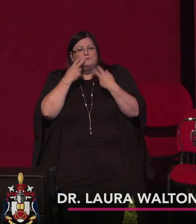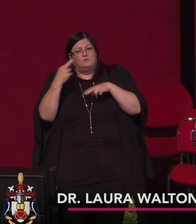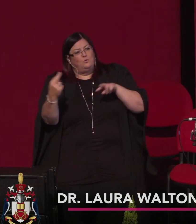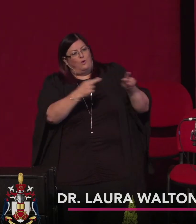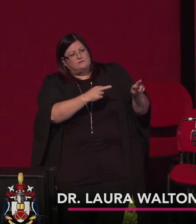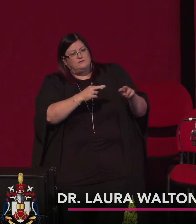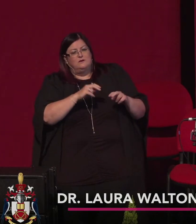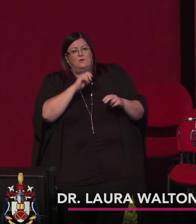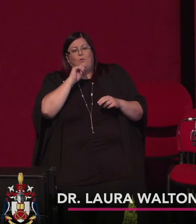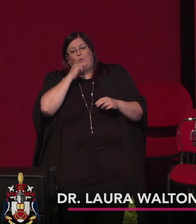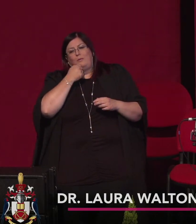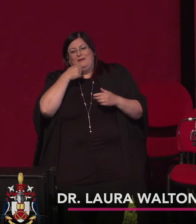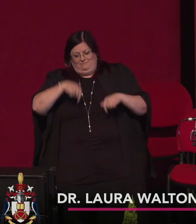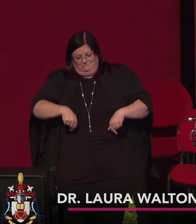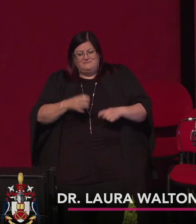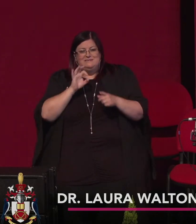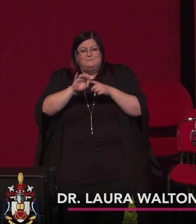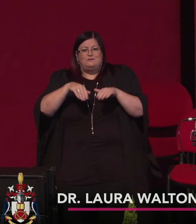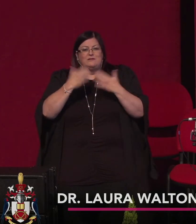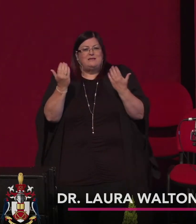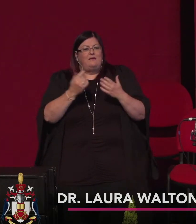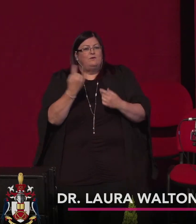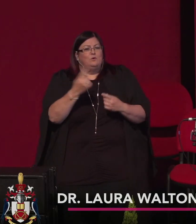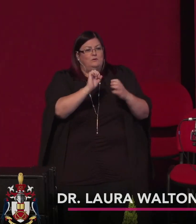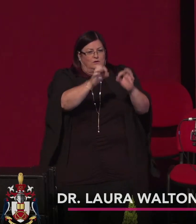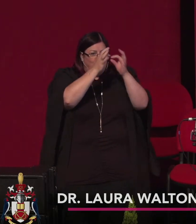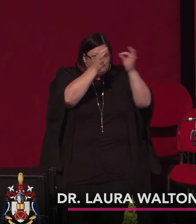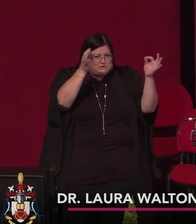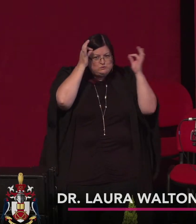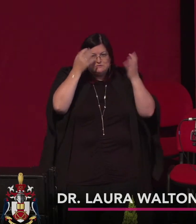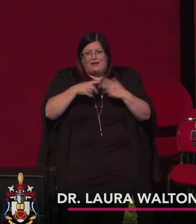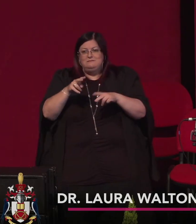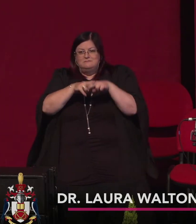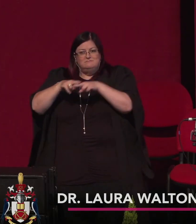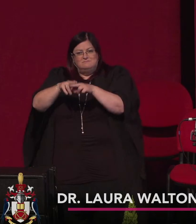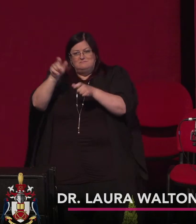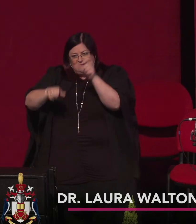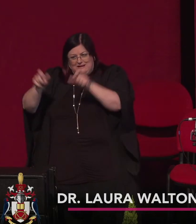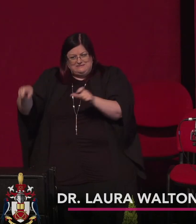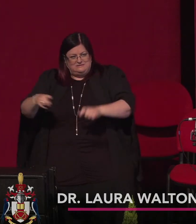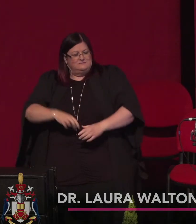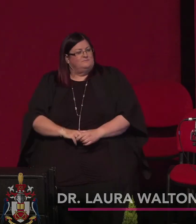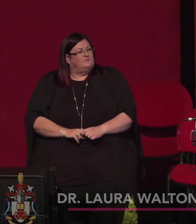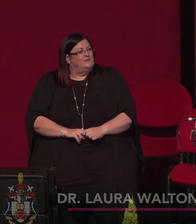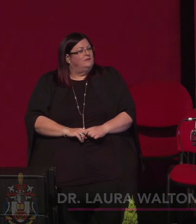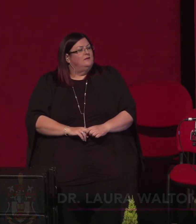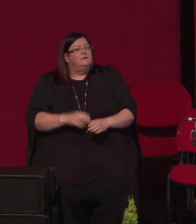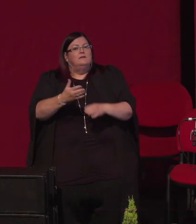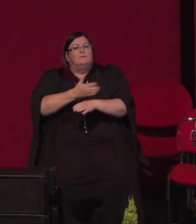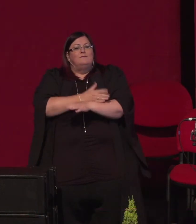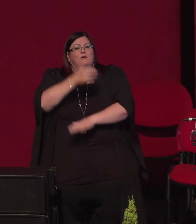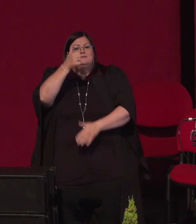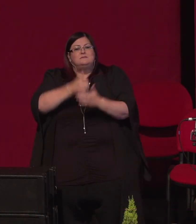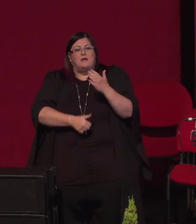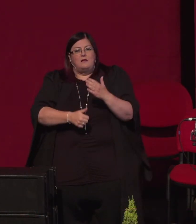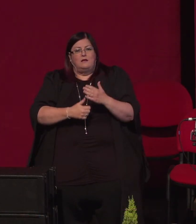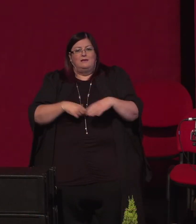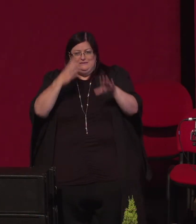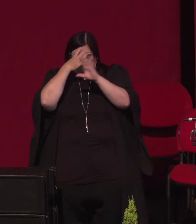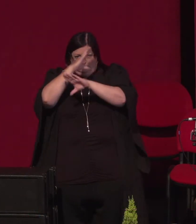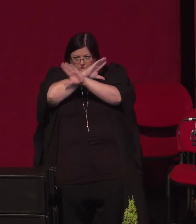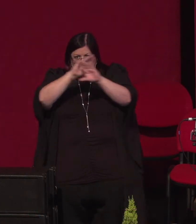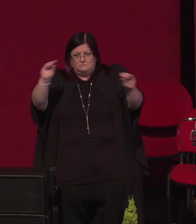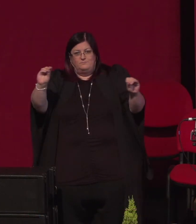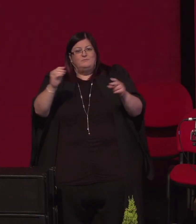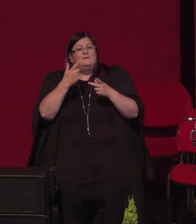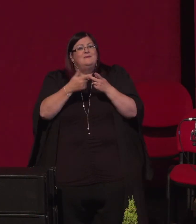an incredibly special day for you, our graduands, and you, their guests. Before we begin, I'd like to remind you that